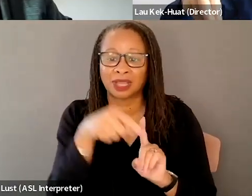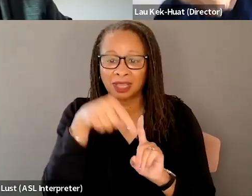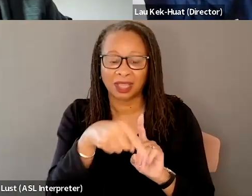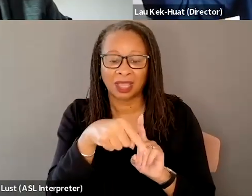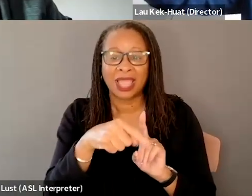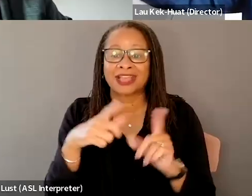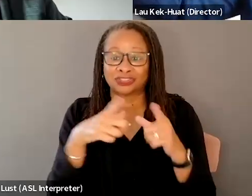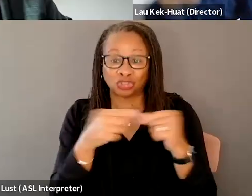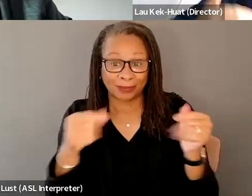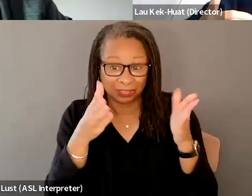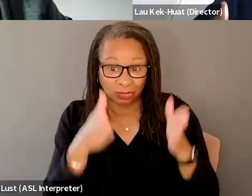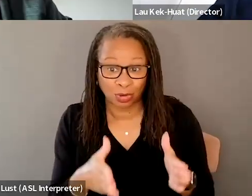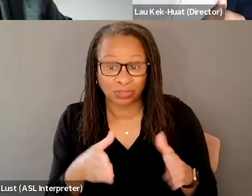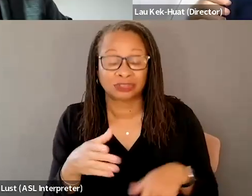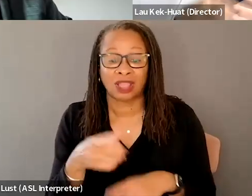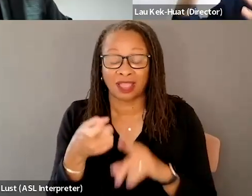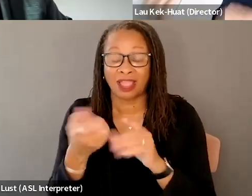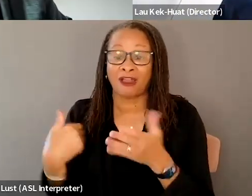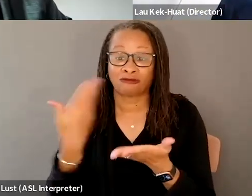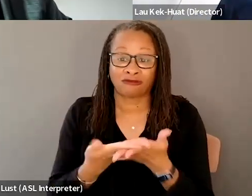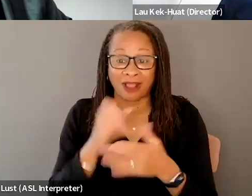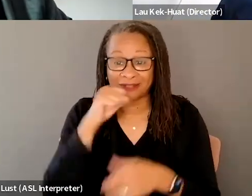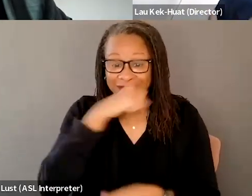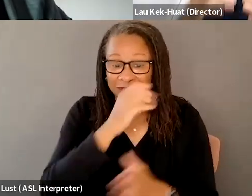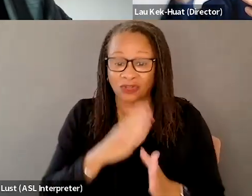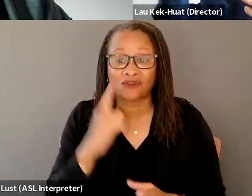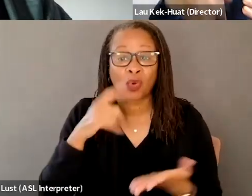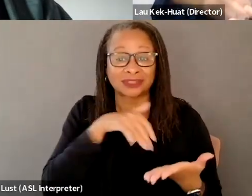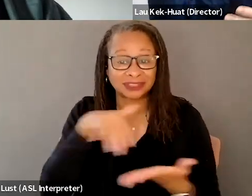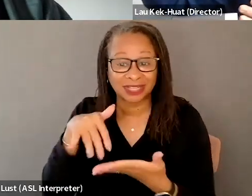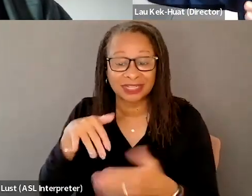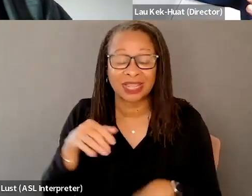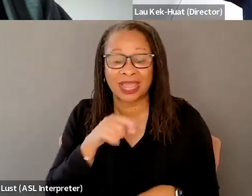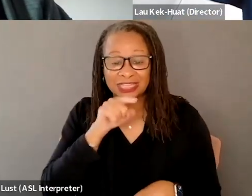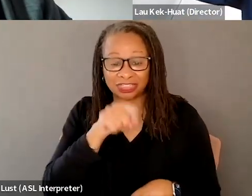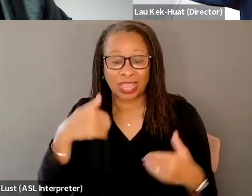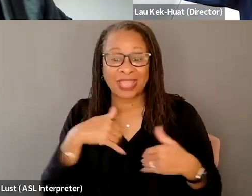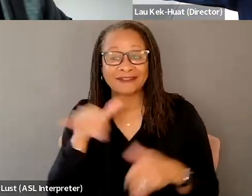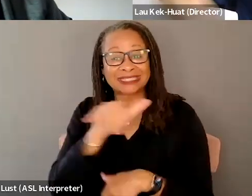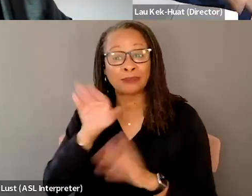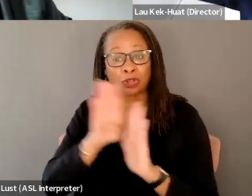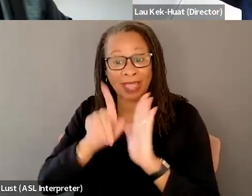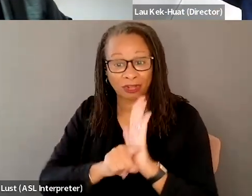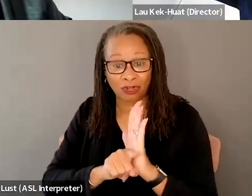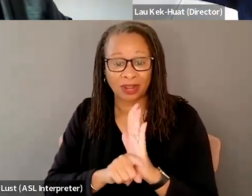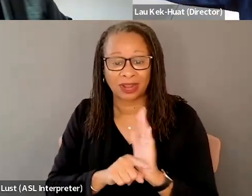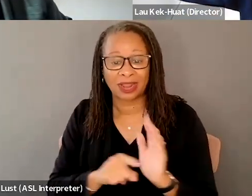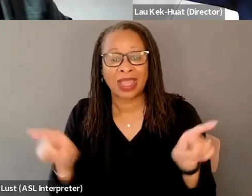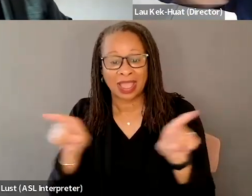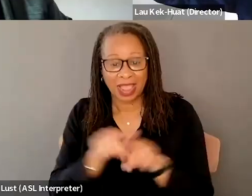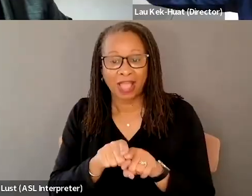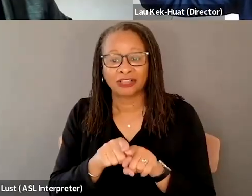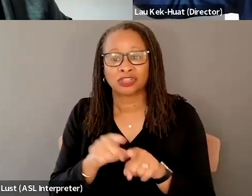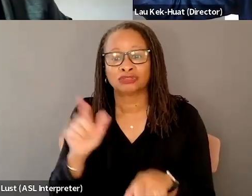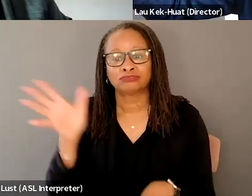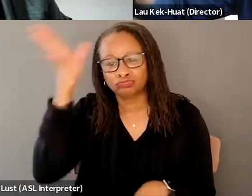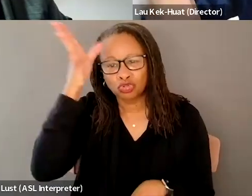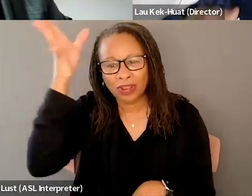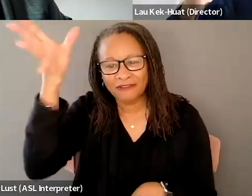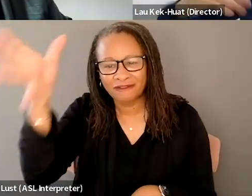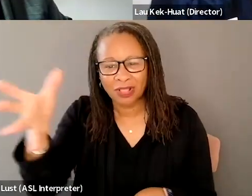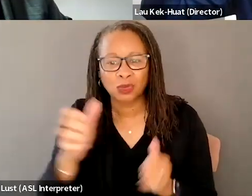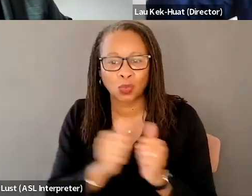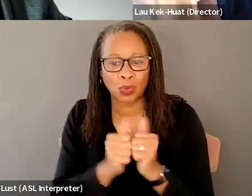a Japanese. She came to Taiwan for studies, and then she has a similar background, who has a great grandfathers who is